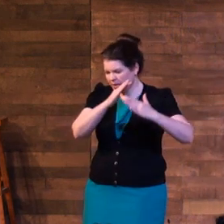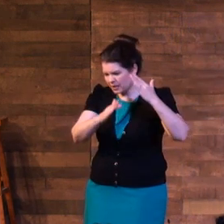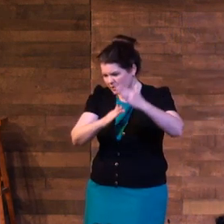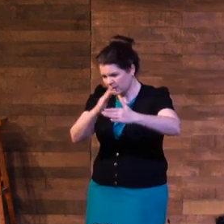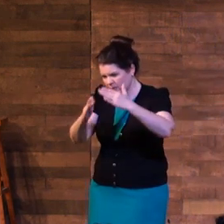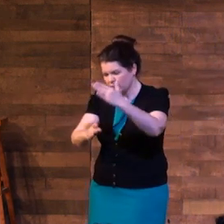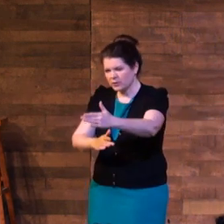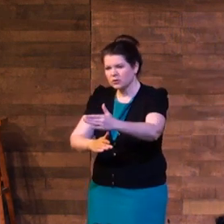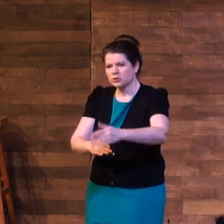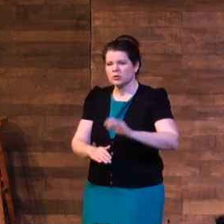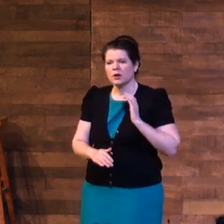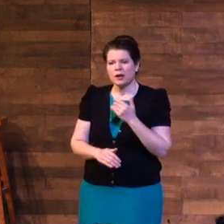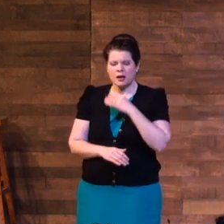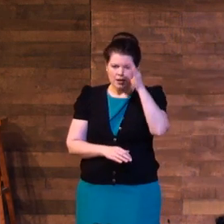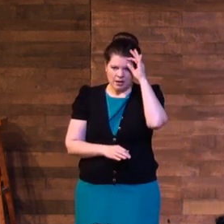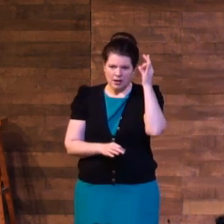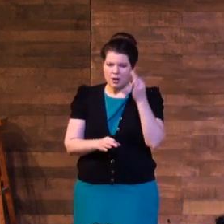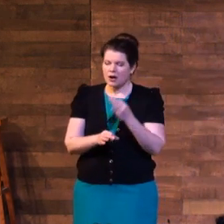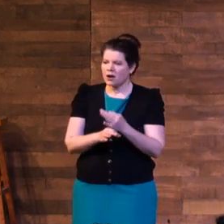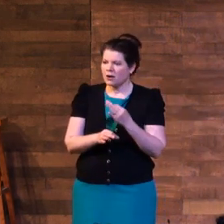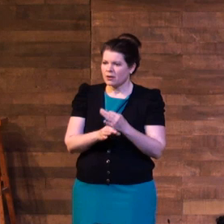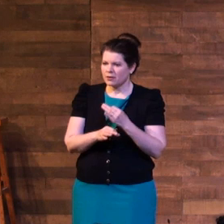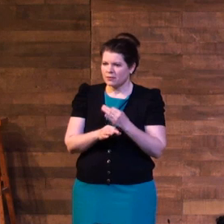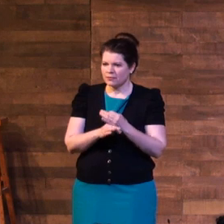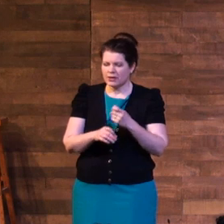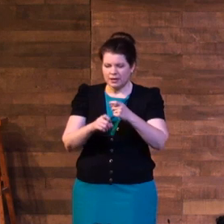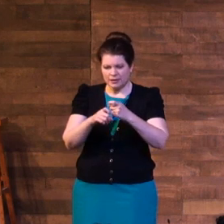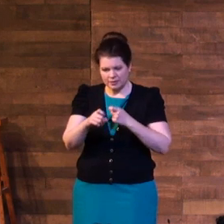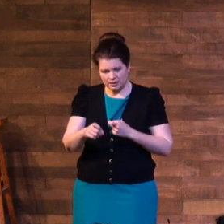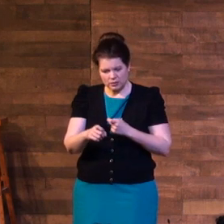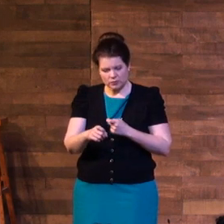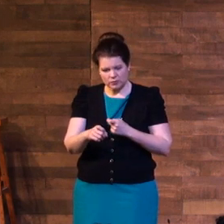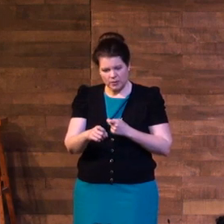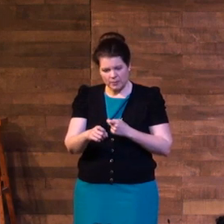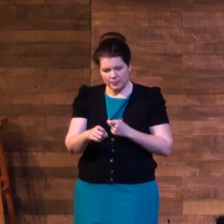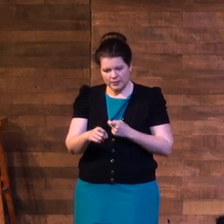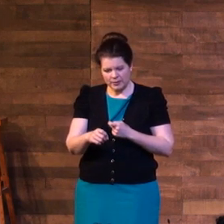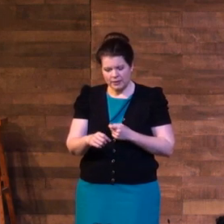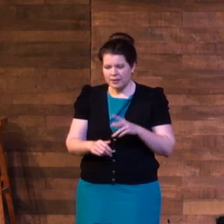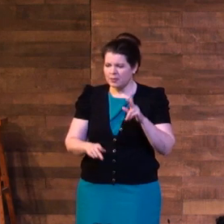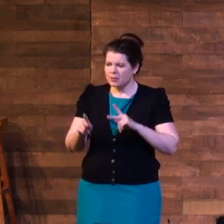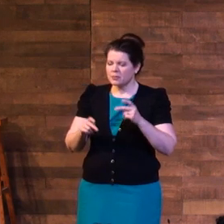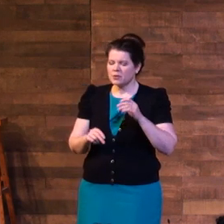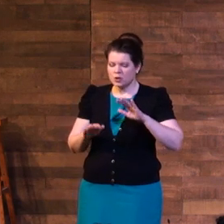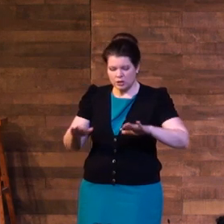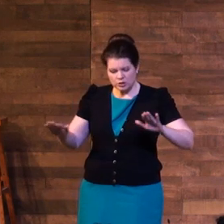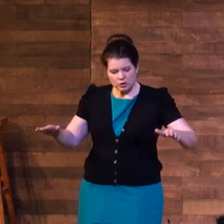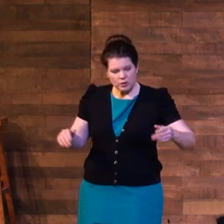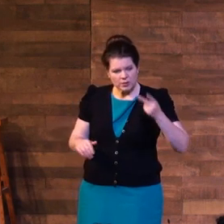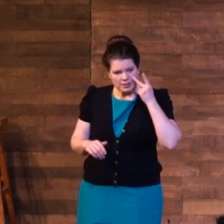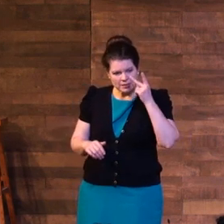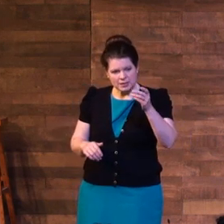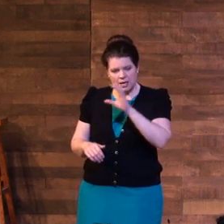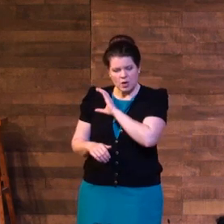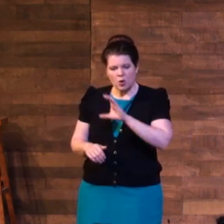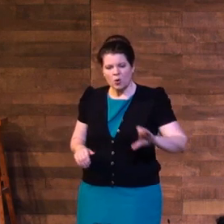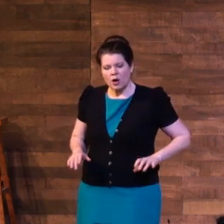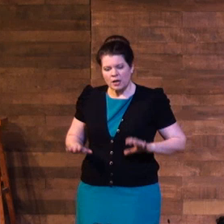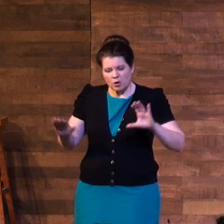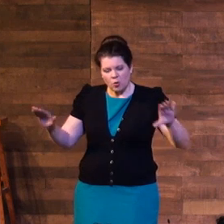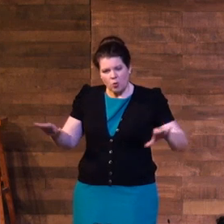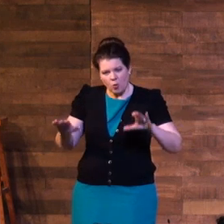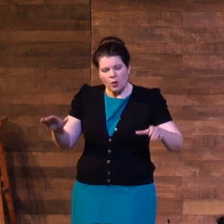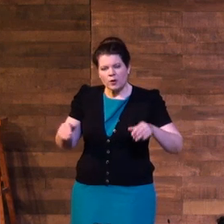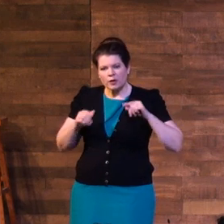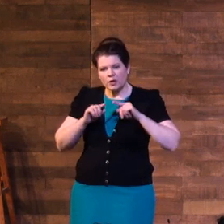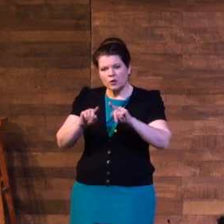children's ability to see Christ working through us. And Hebrews 11 also tells me that no matter